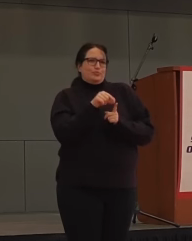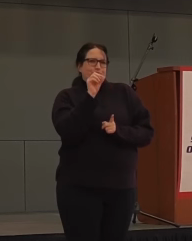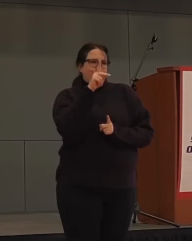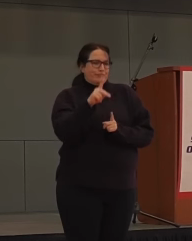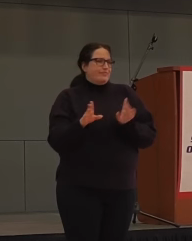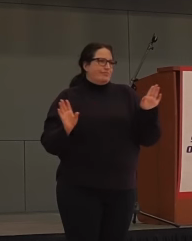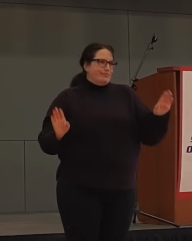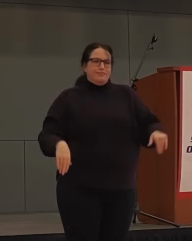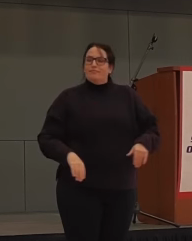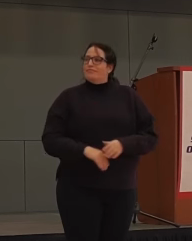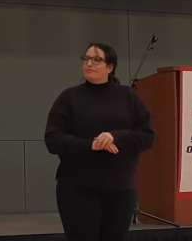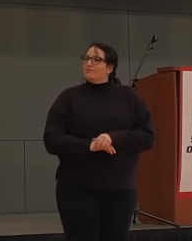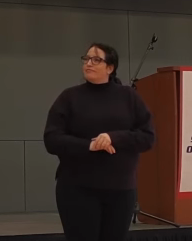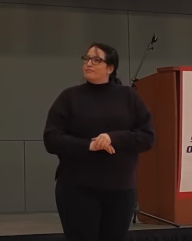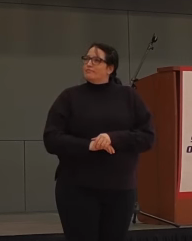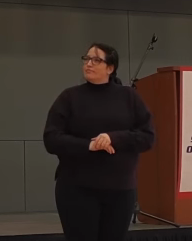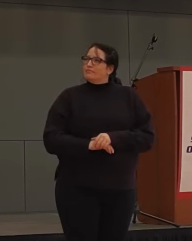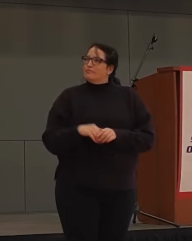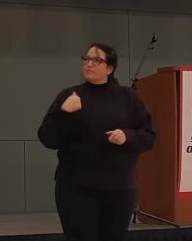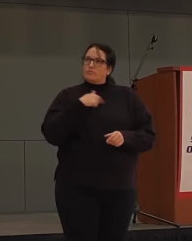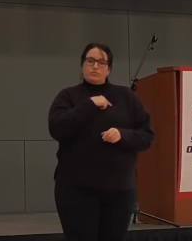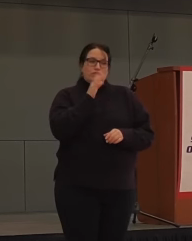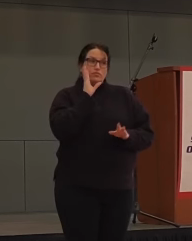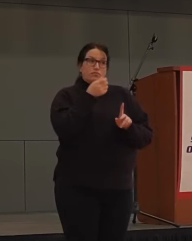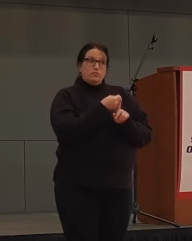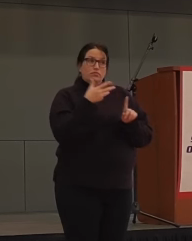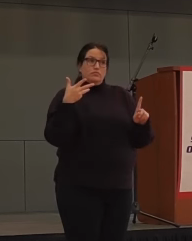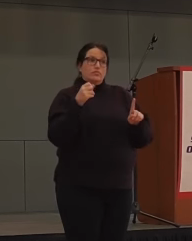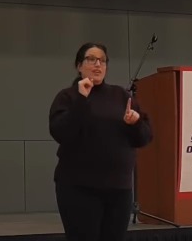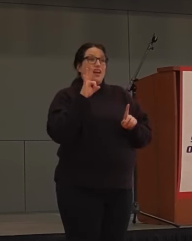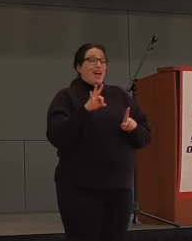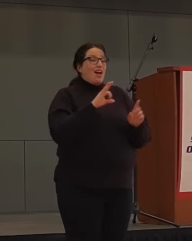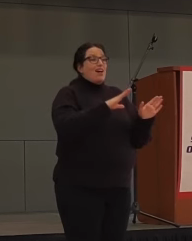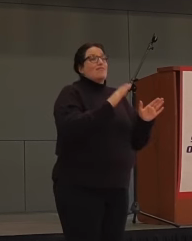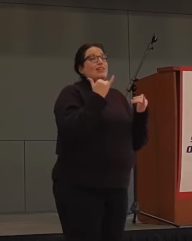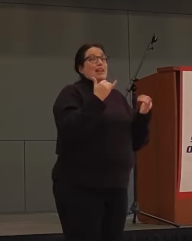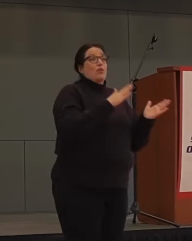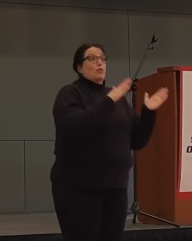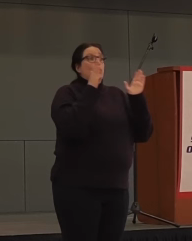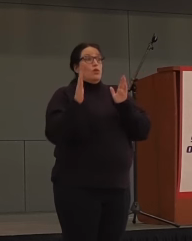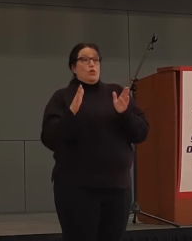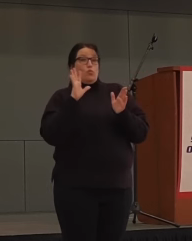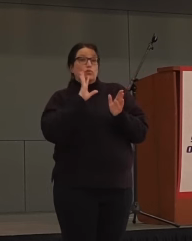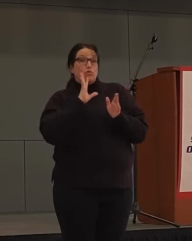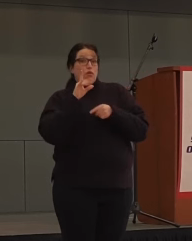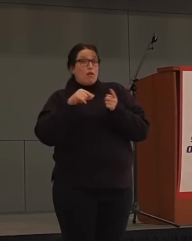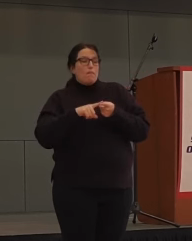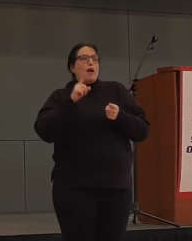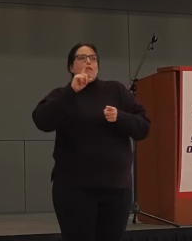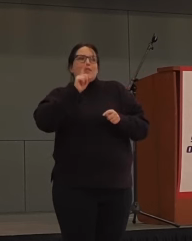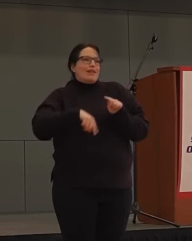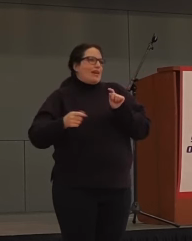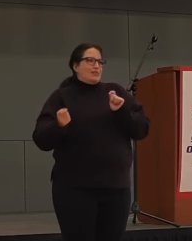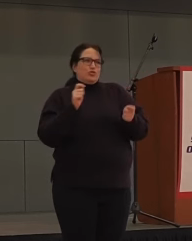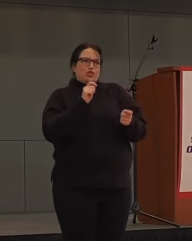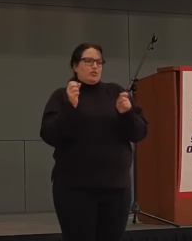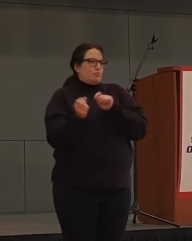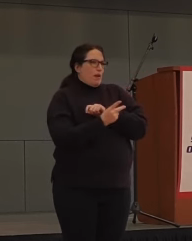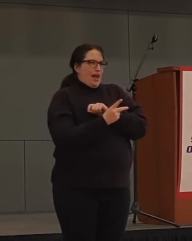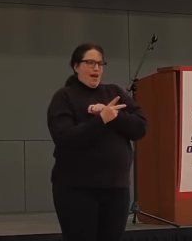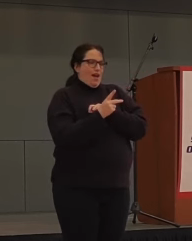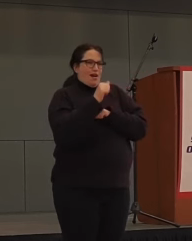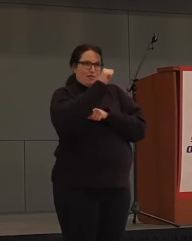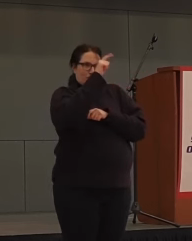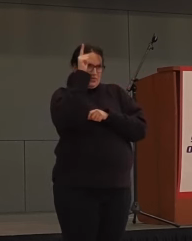know a little bit about each. Of the irreversible dementias, Alzheimer's disease is the